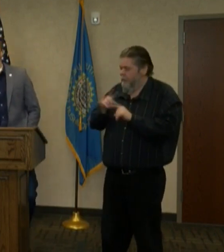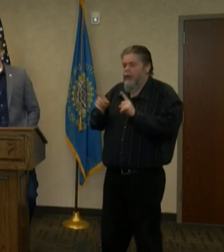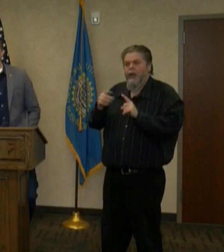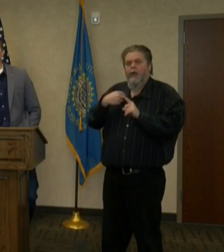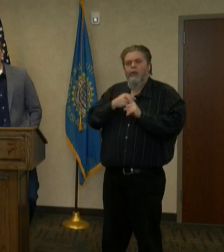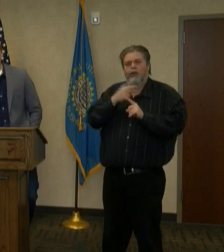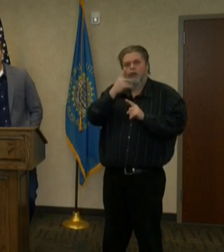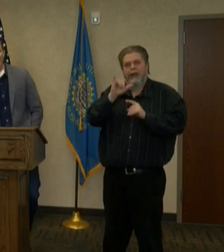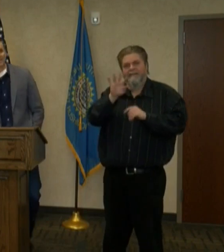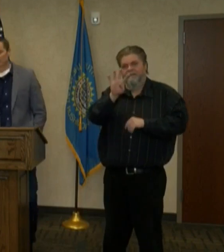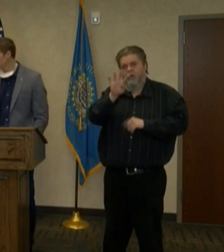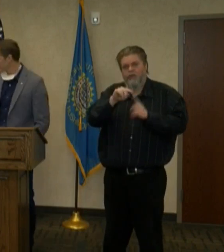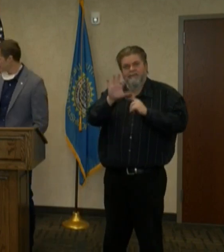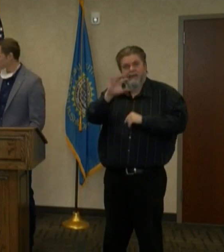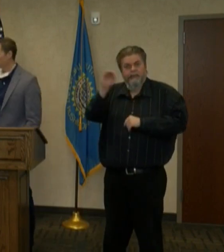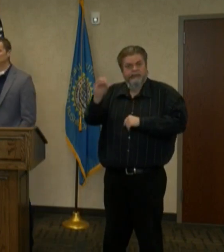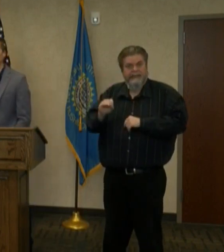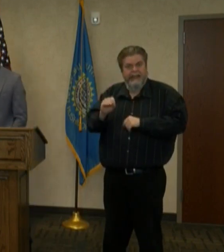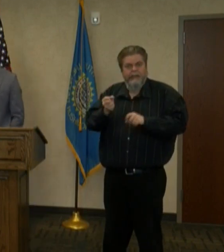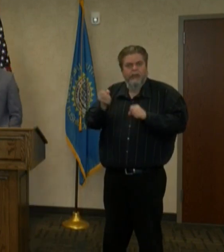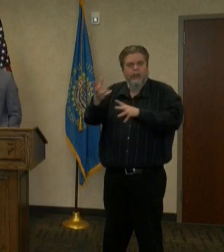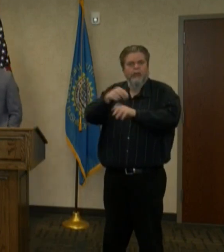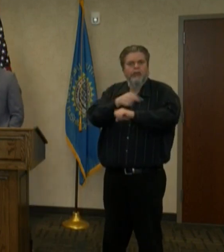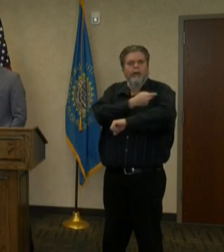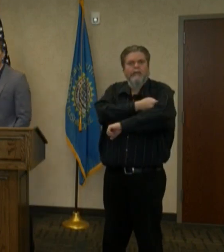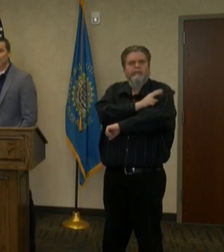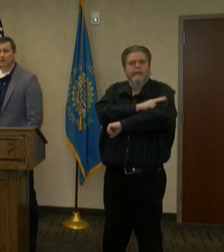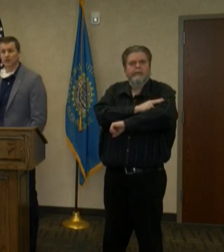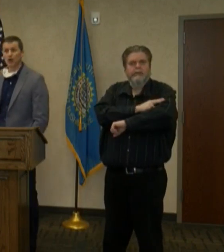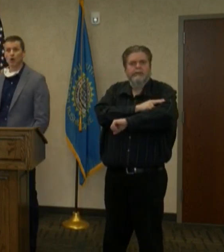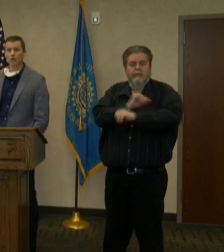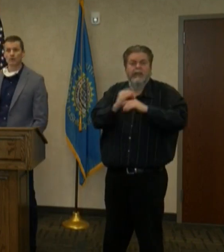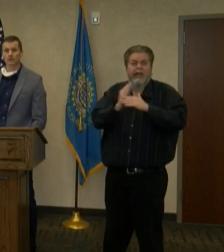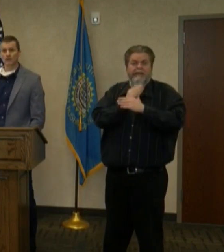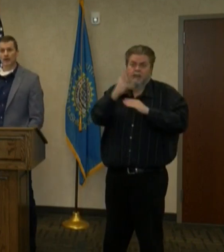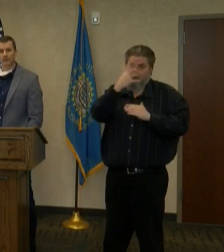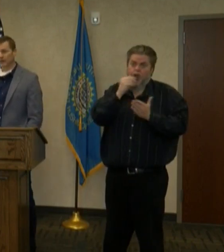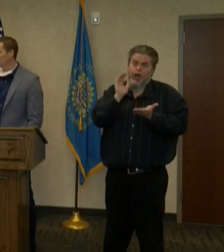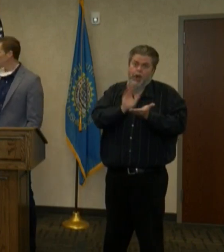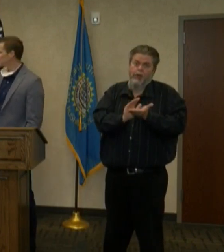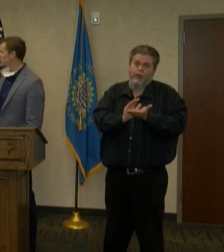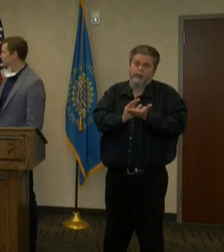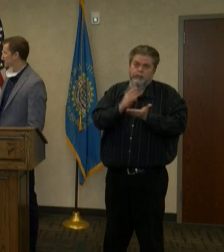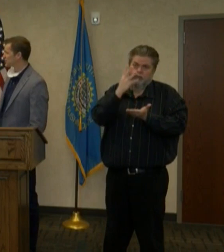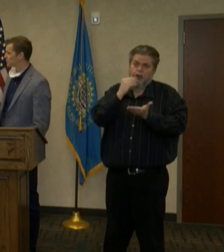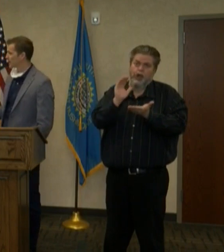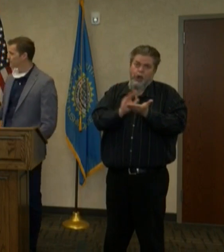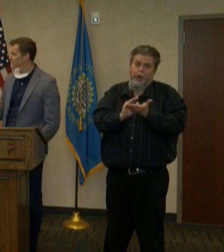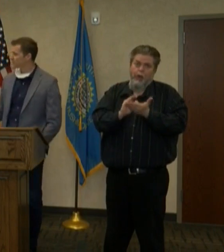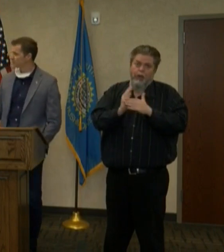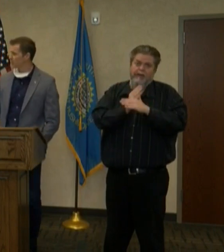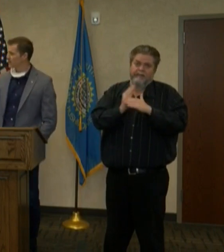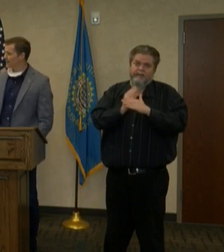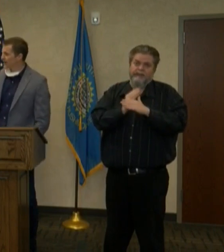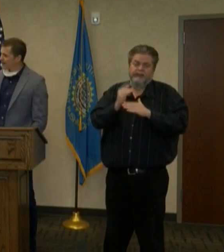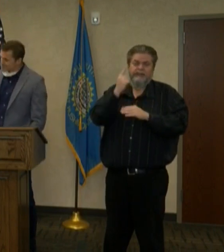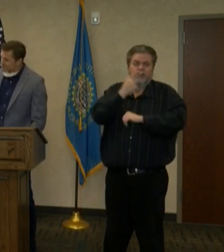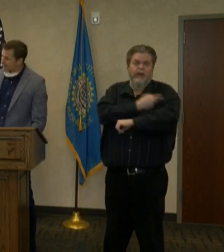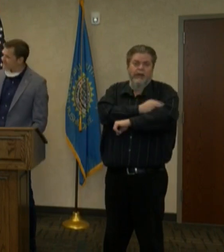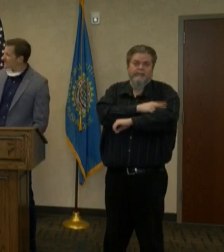at around a 4 to 5% hospitalization rate is where we're averaging down here. Very low hospitalization rate.